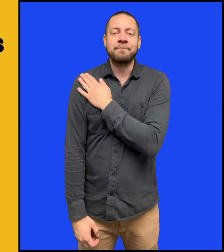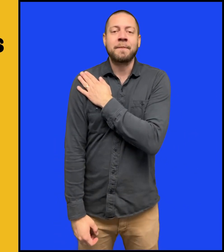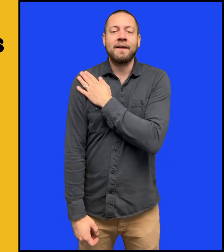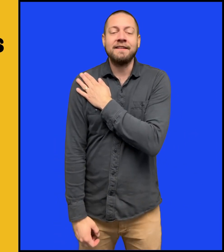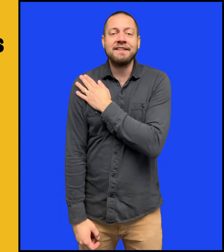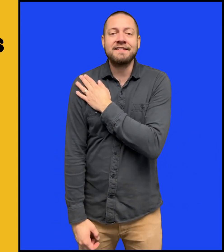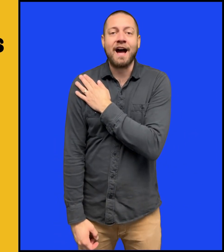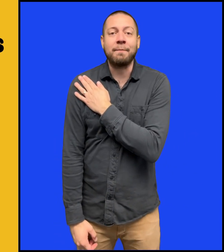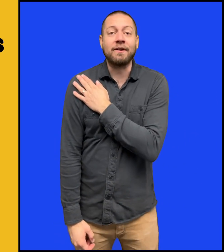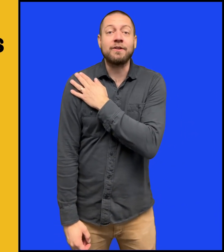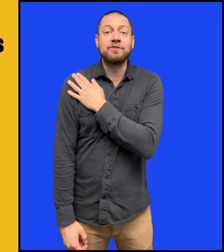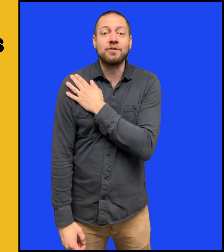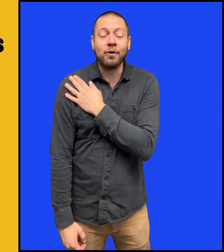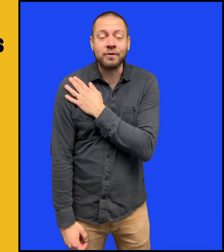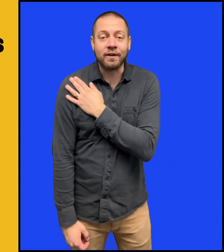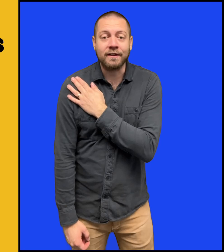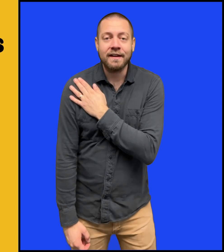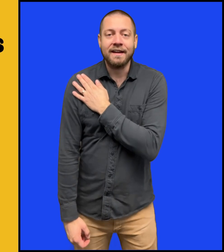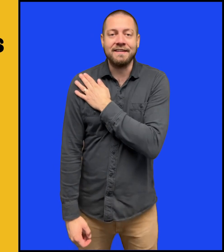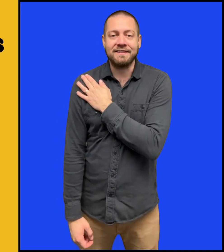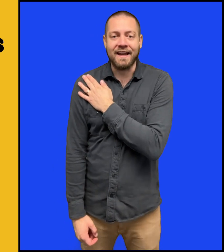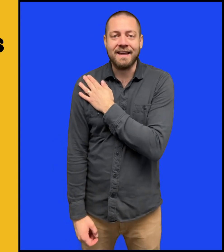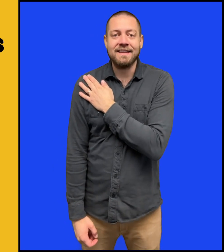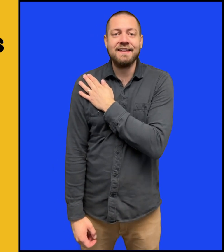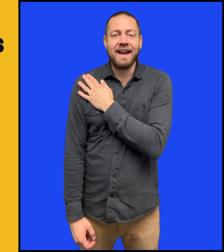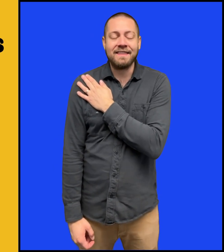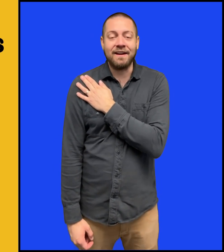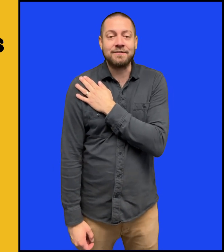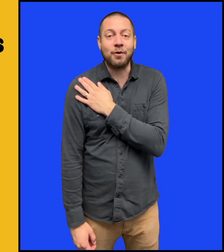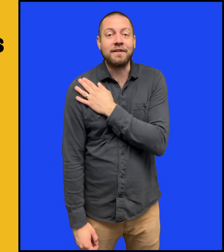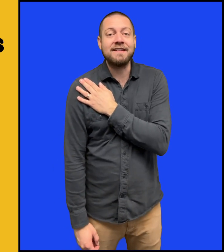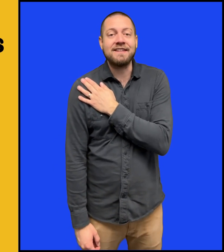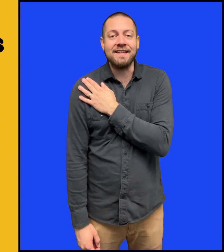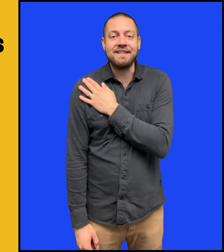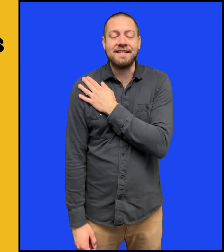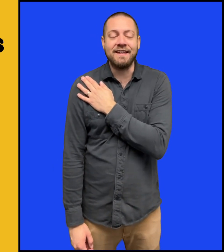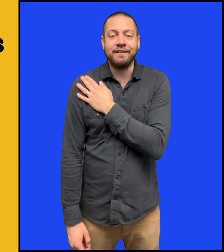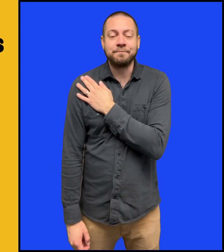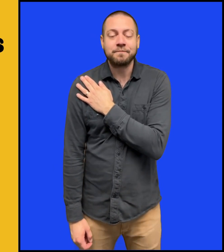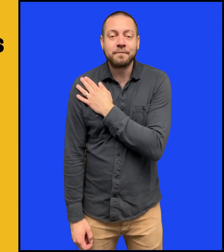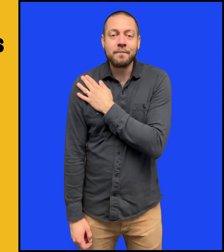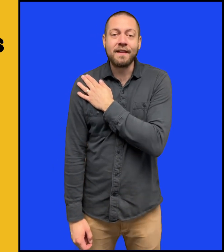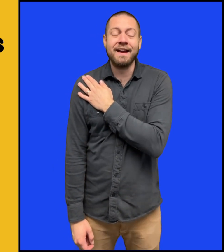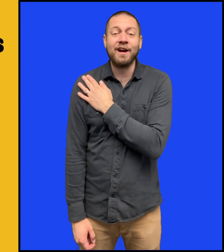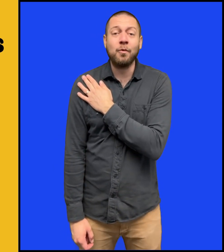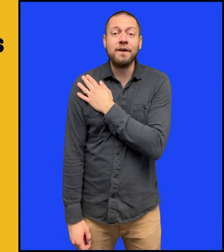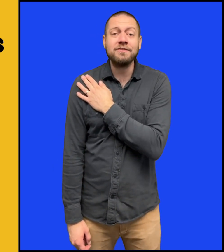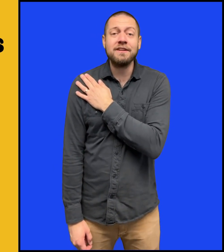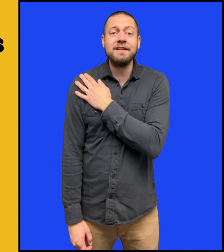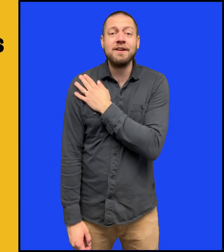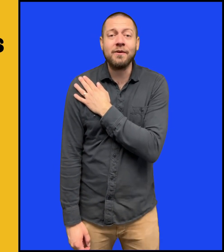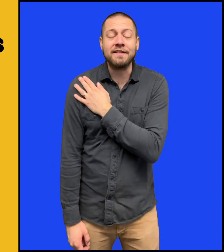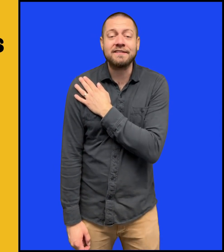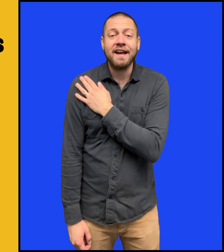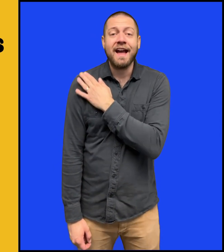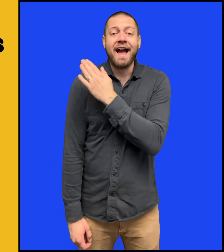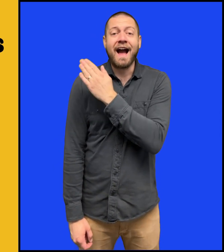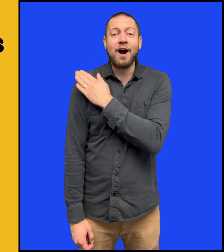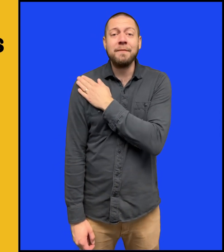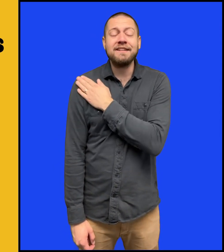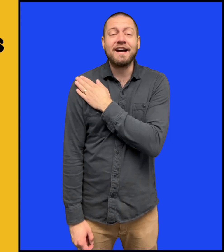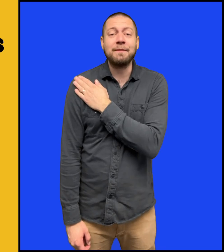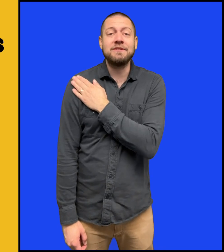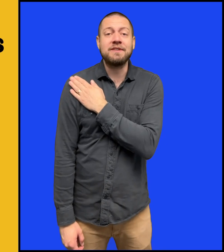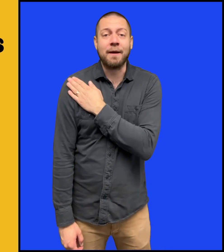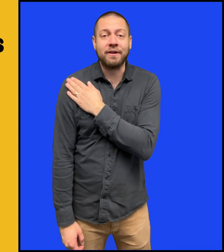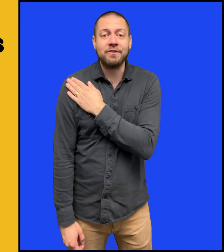Now, let's tap on our shoulder and say the 1/8 notes, or the T, T. And I want you to notice how